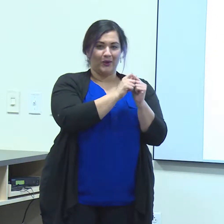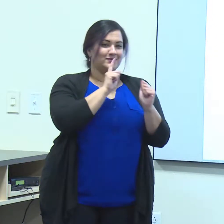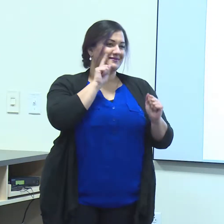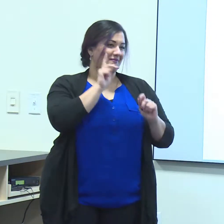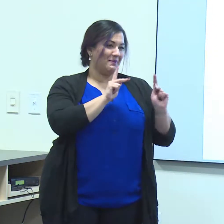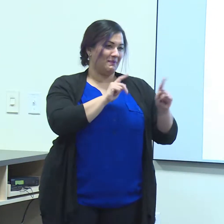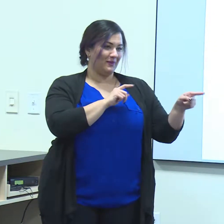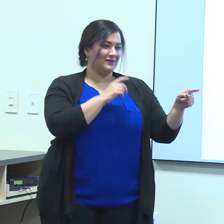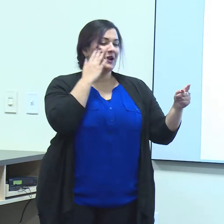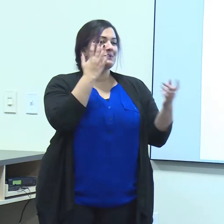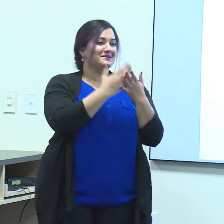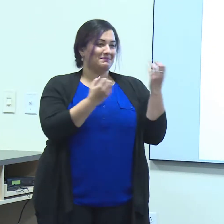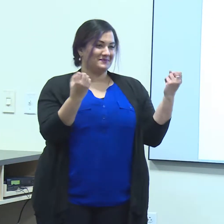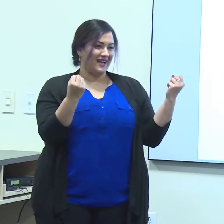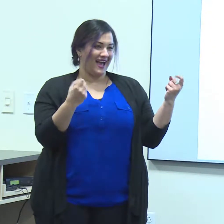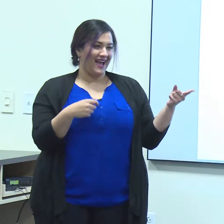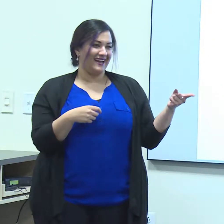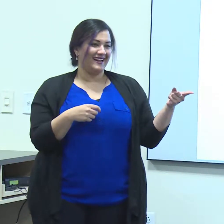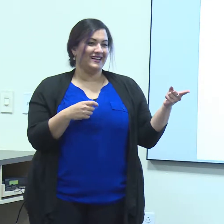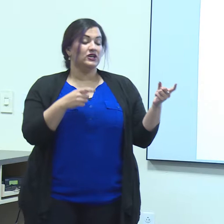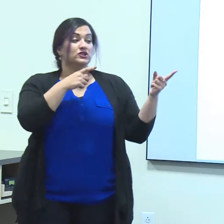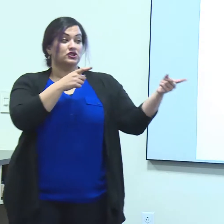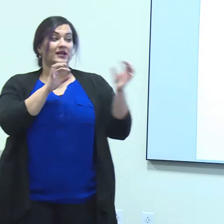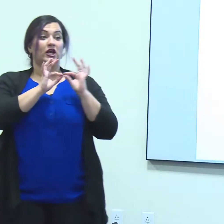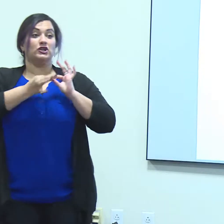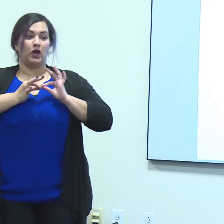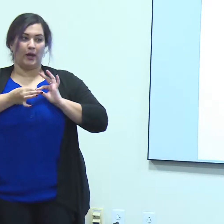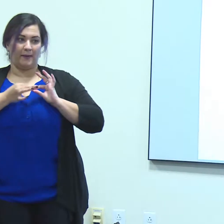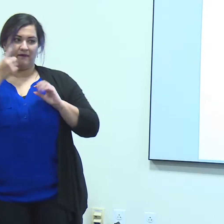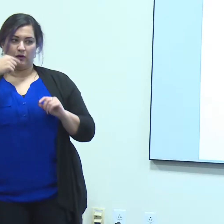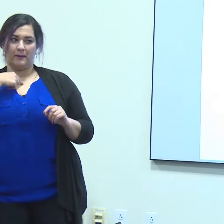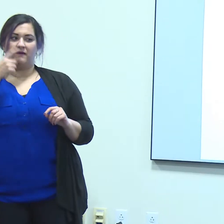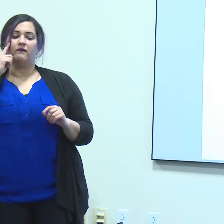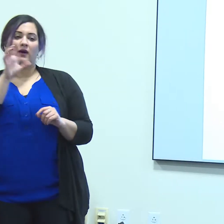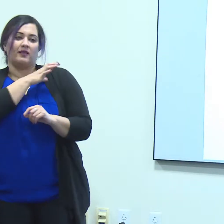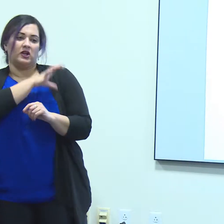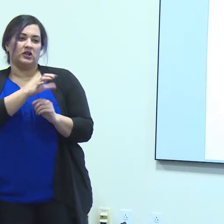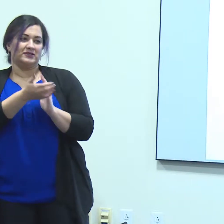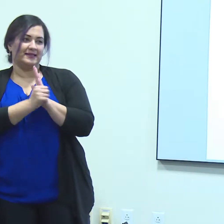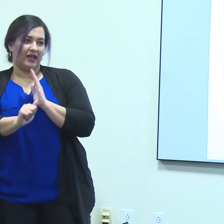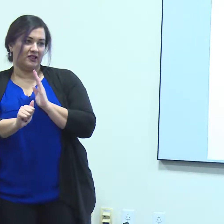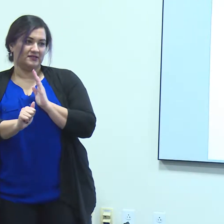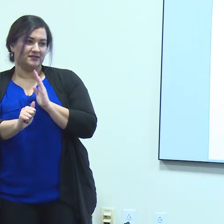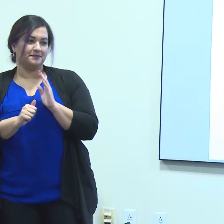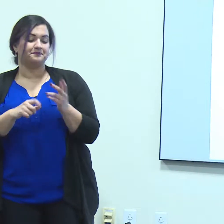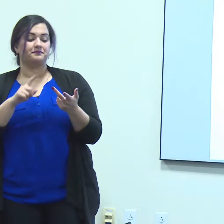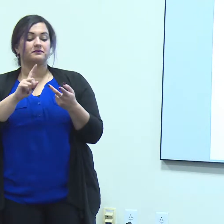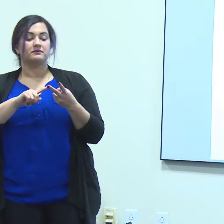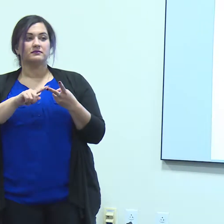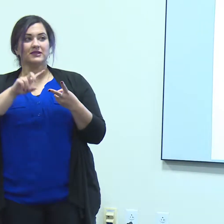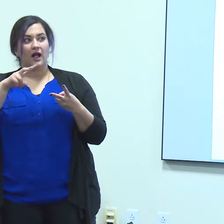and she had done 1 year of mission work with deaf individuals. And so she would interpret for me for the clinical skills.